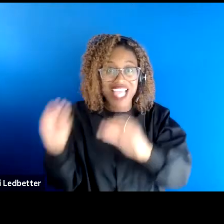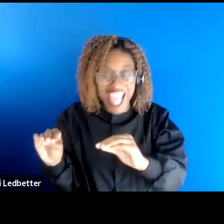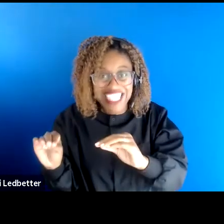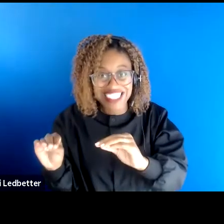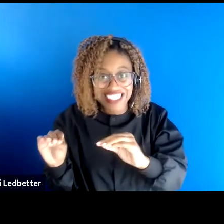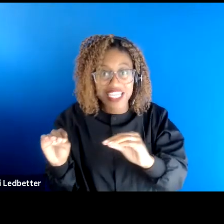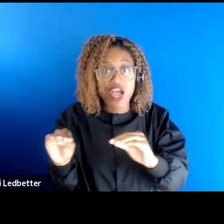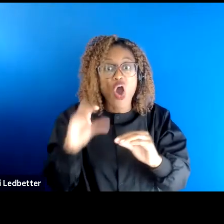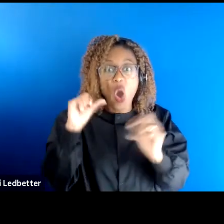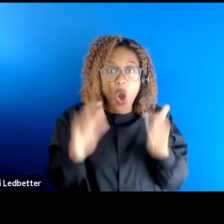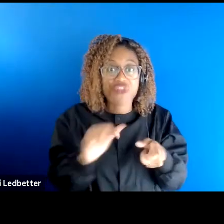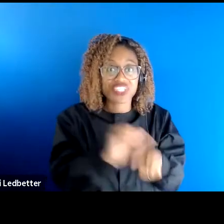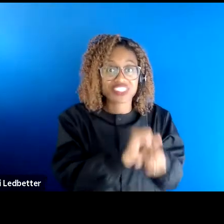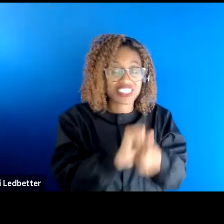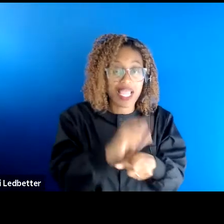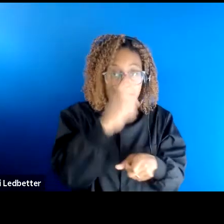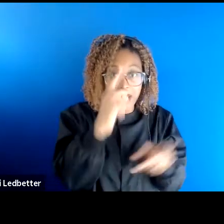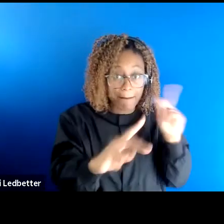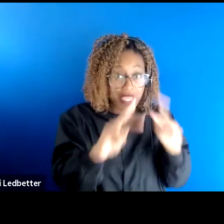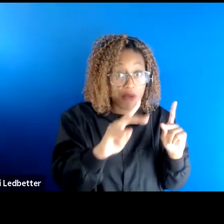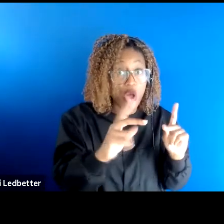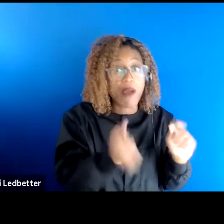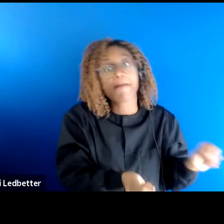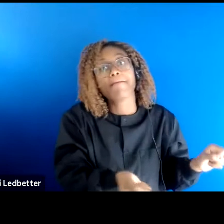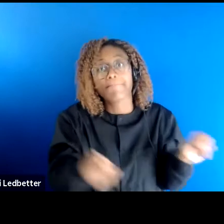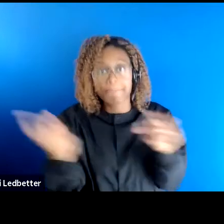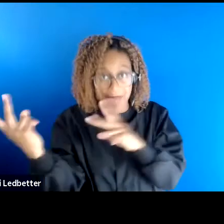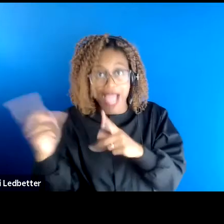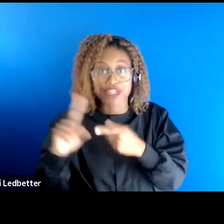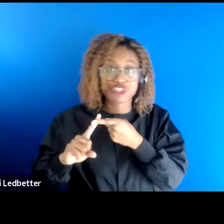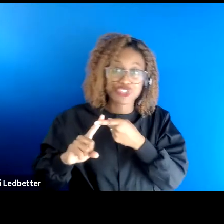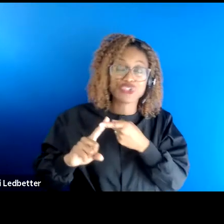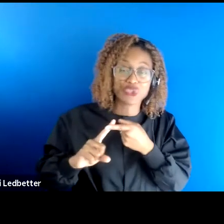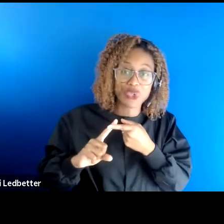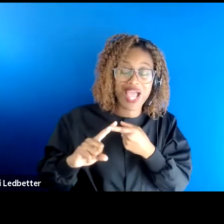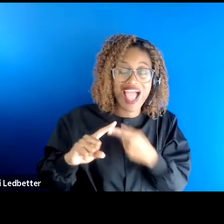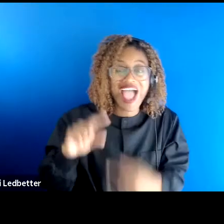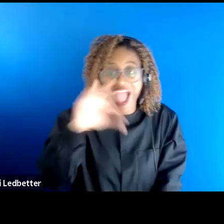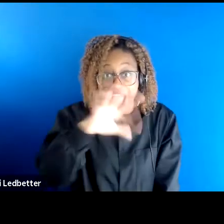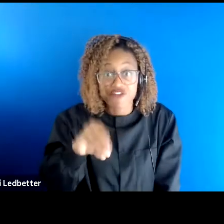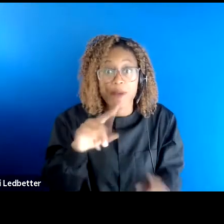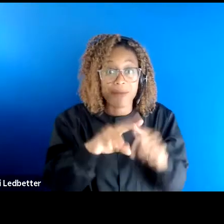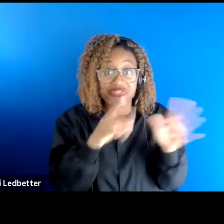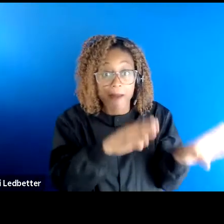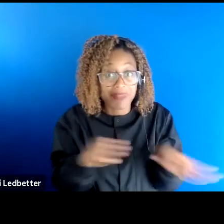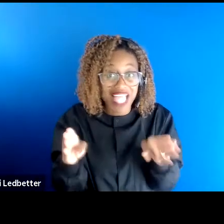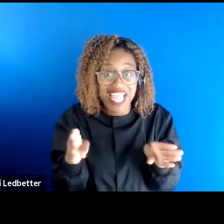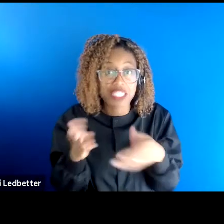enslaved Black folks in the United States back to Africa, but it was a plan that was